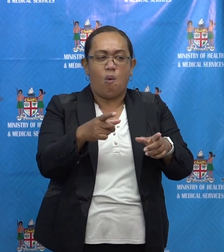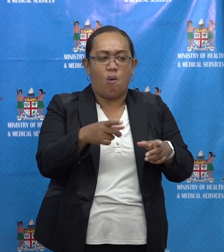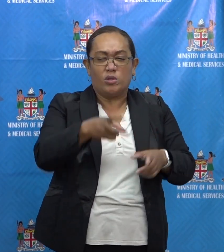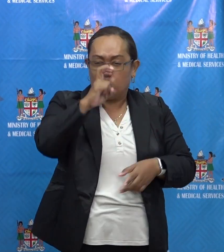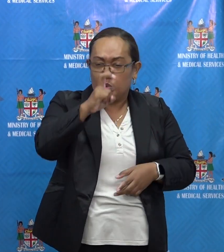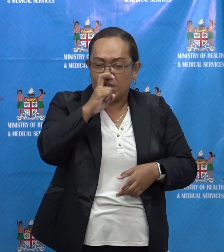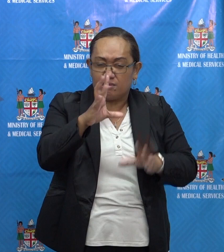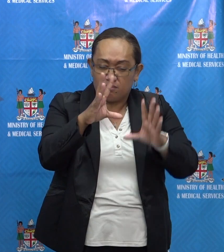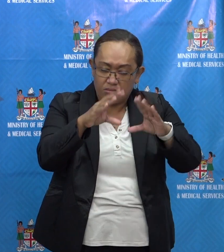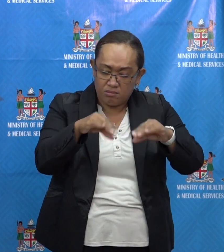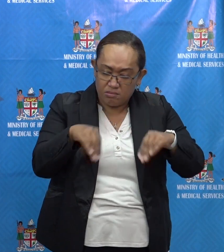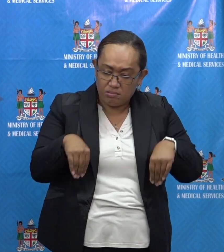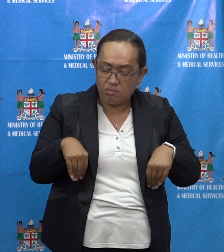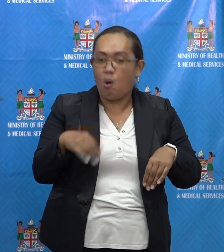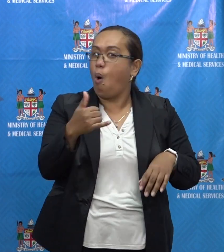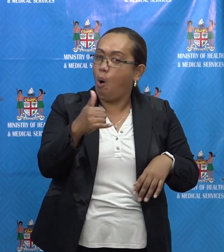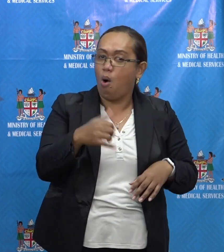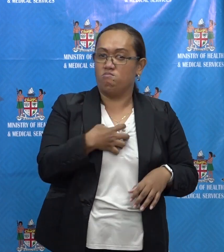If,